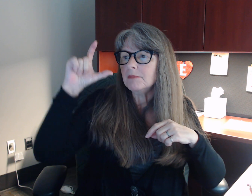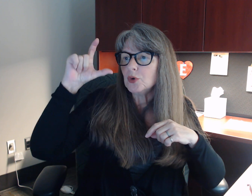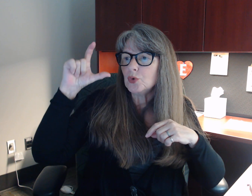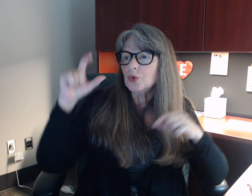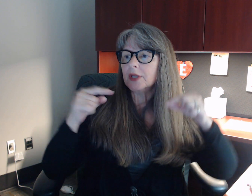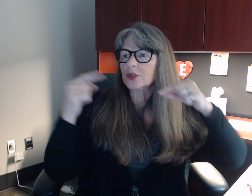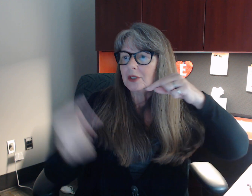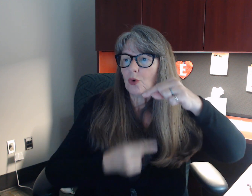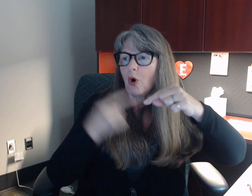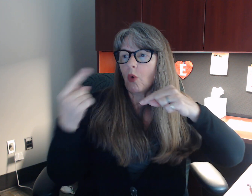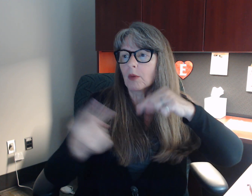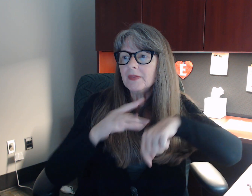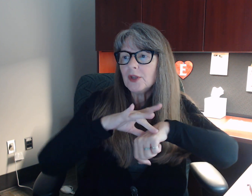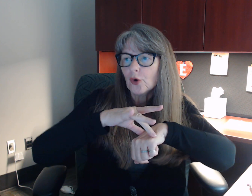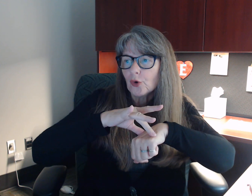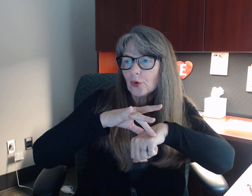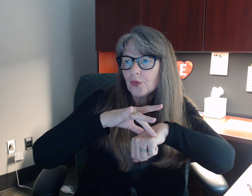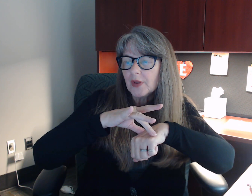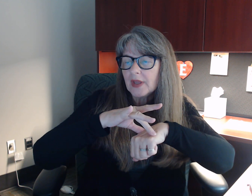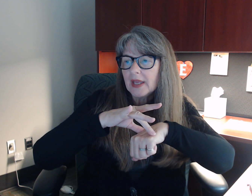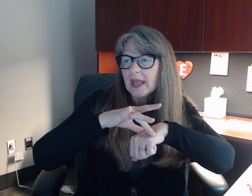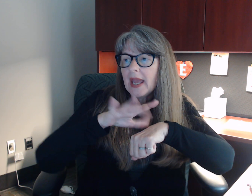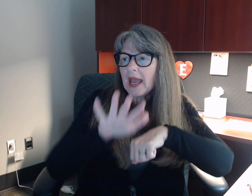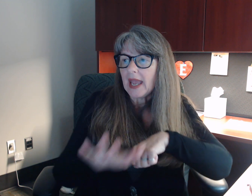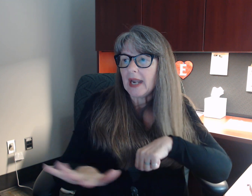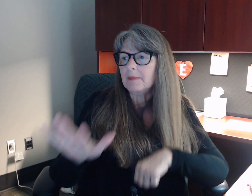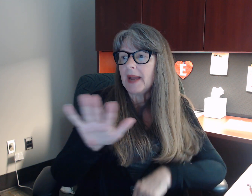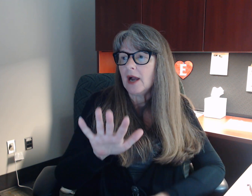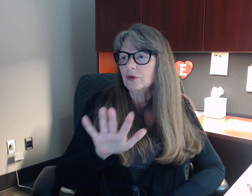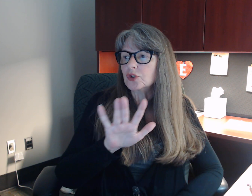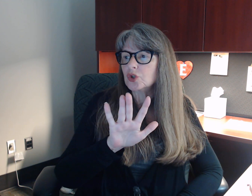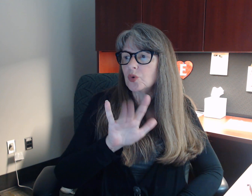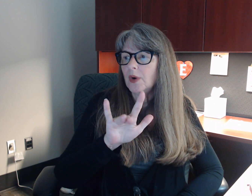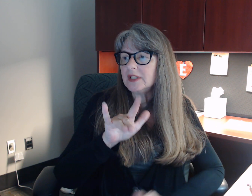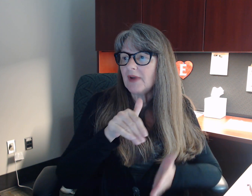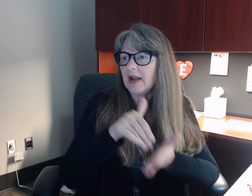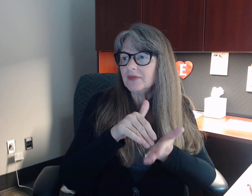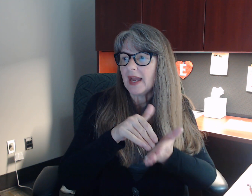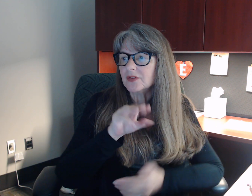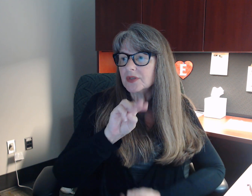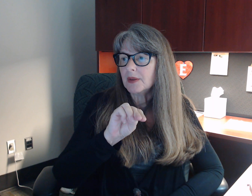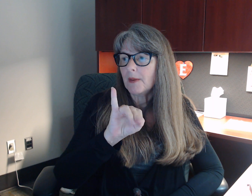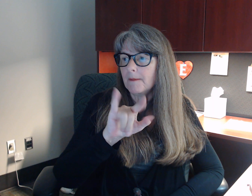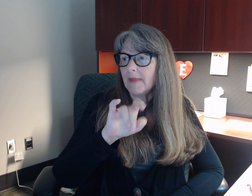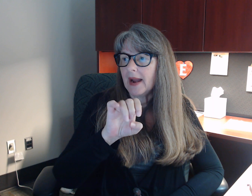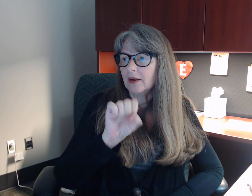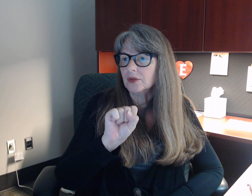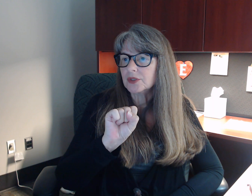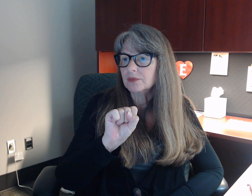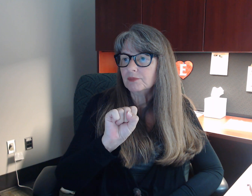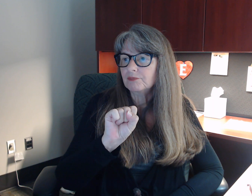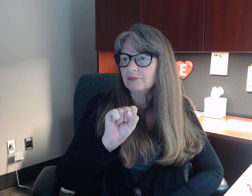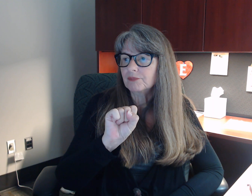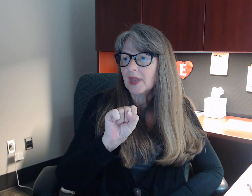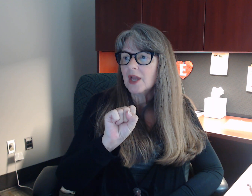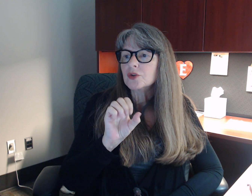moon is going to orbit the Earth at about 25,000 miles.